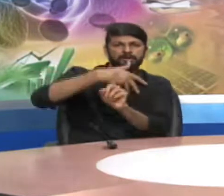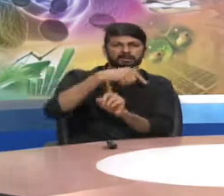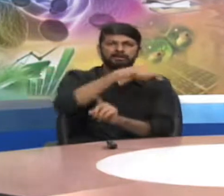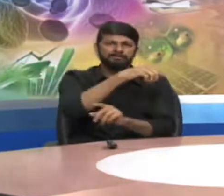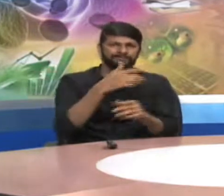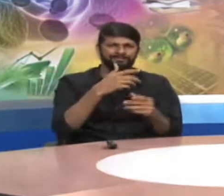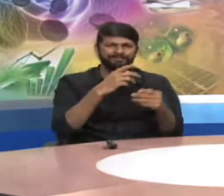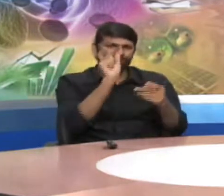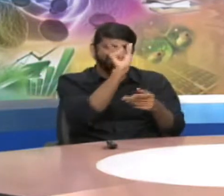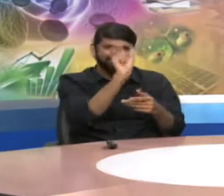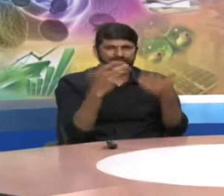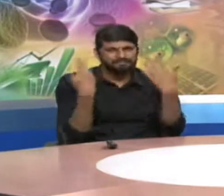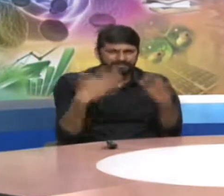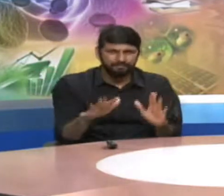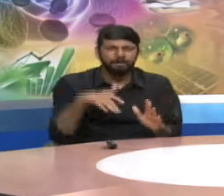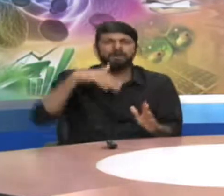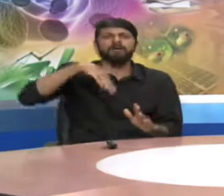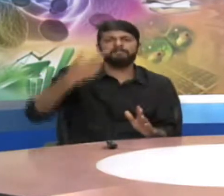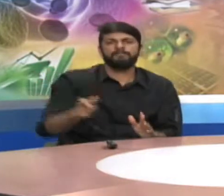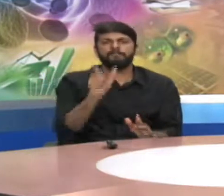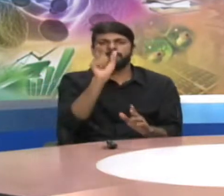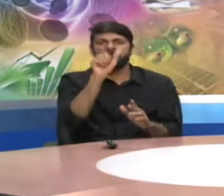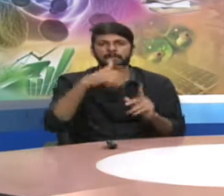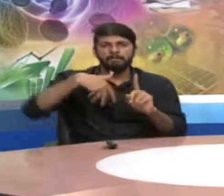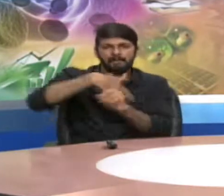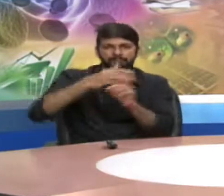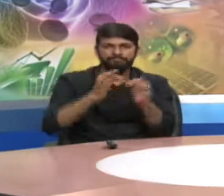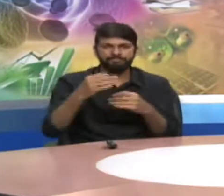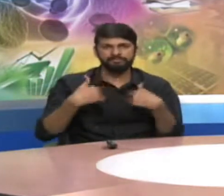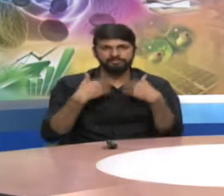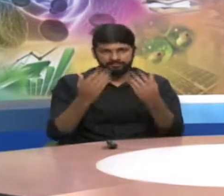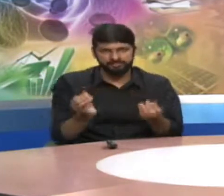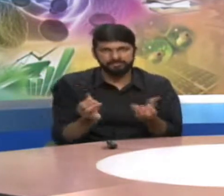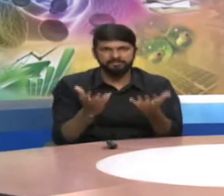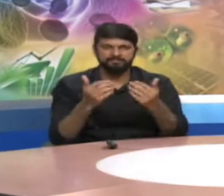Now we are going to learn the background information.